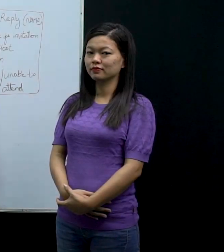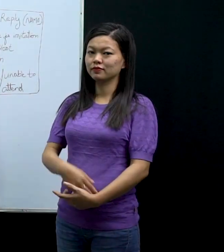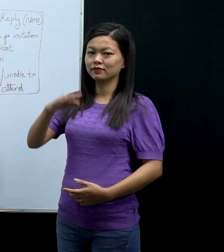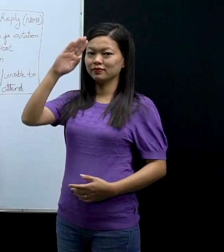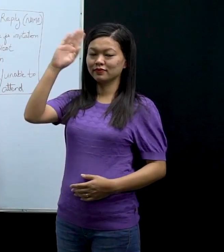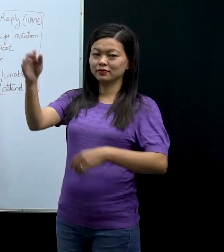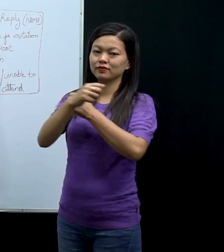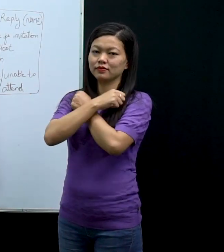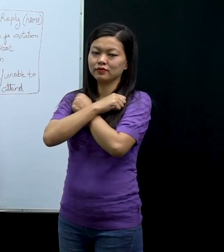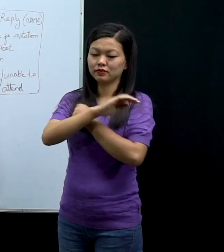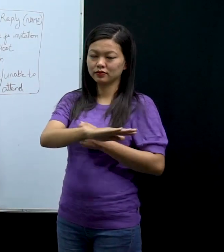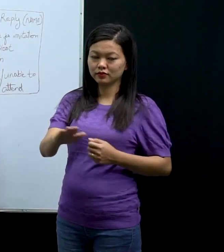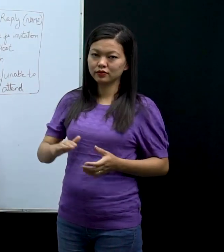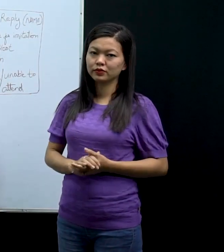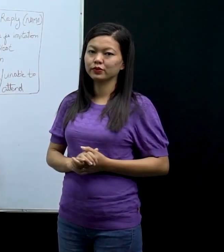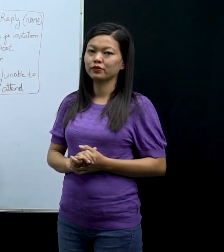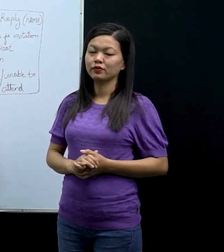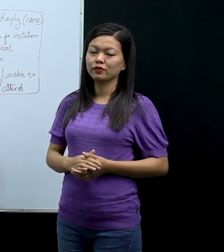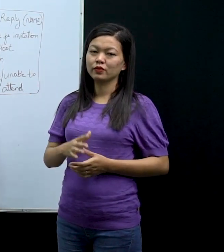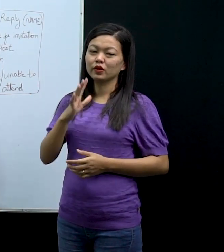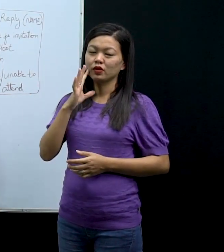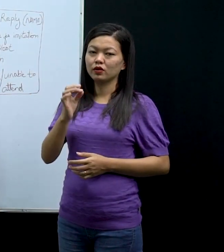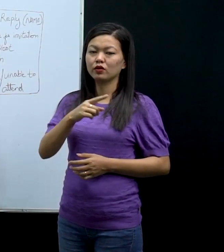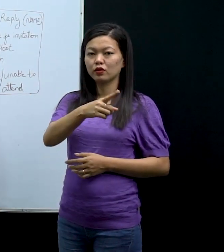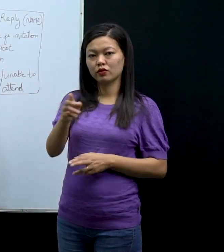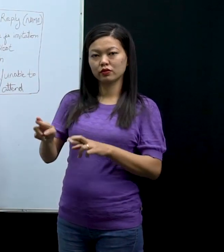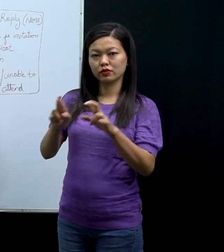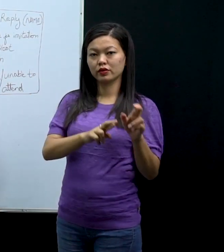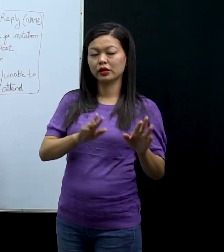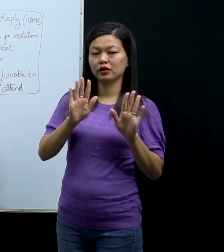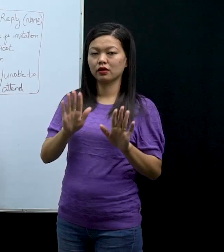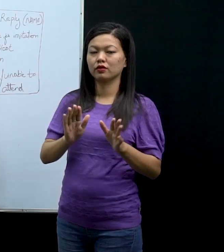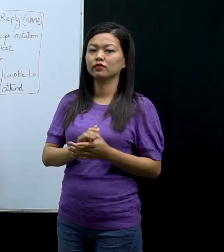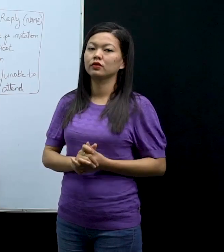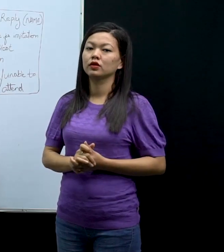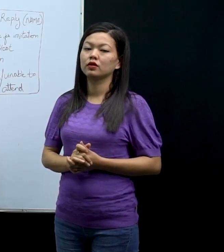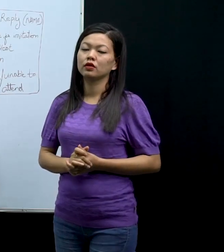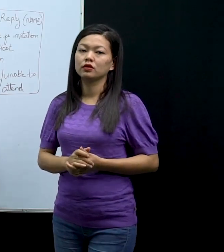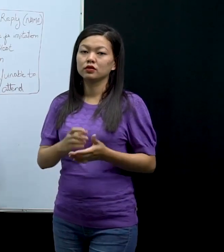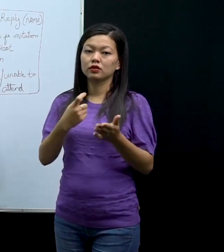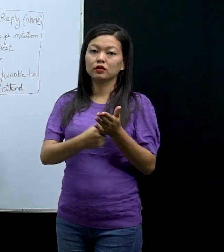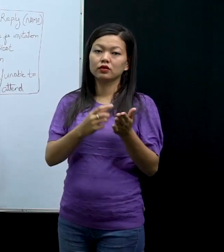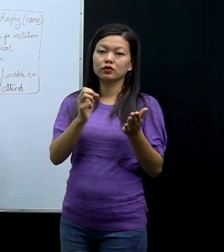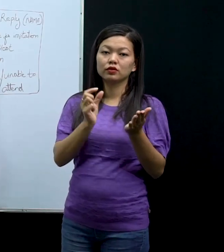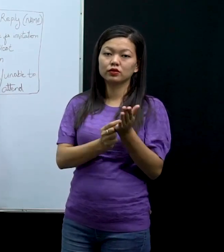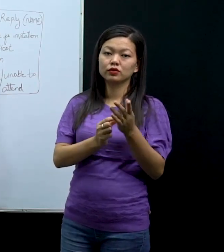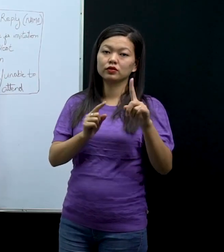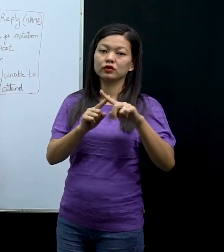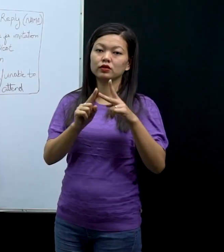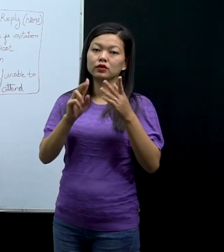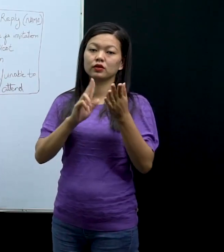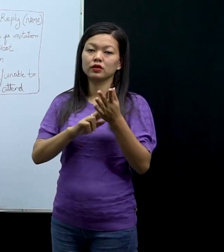Hello there students, I'm sure you all are ready by now for your classes because your routine have been given out to you earlier.